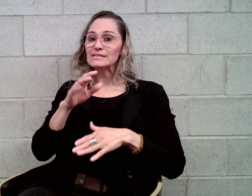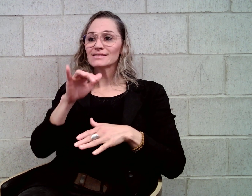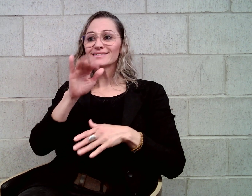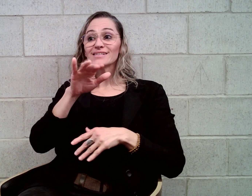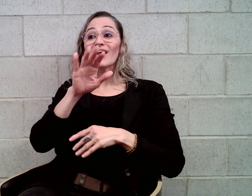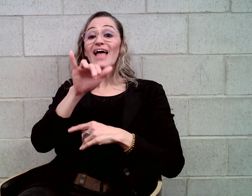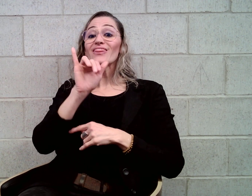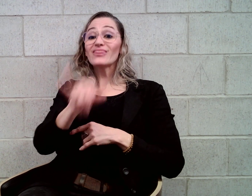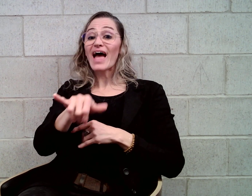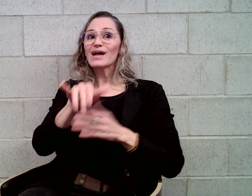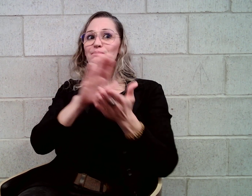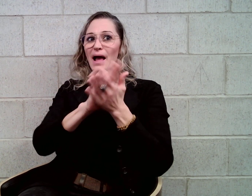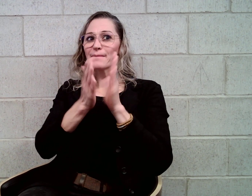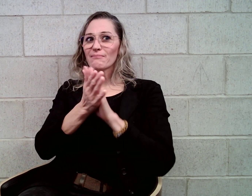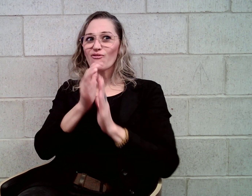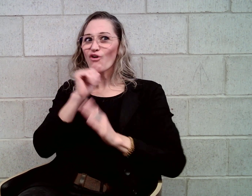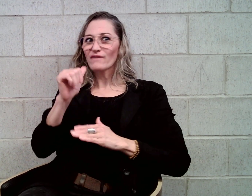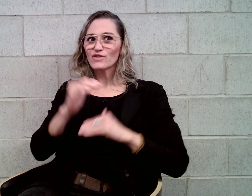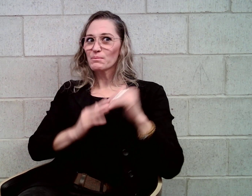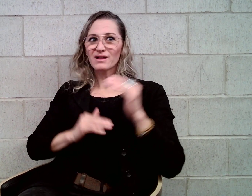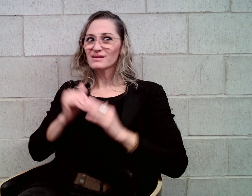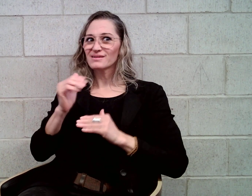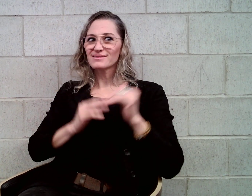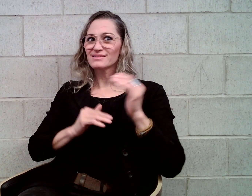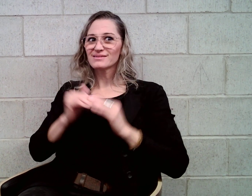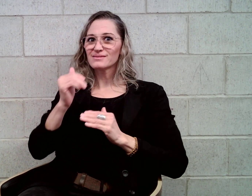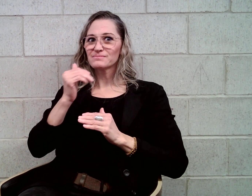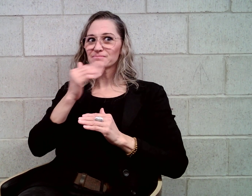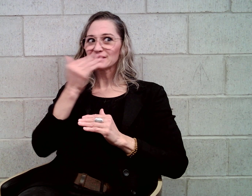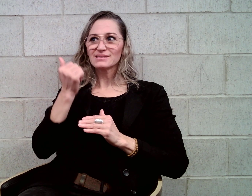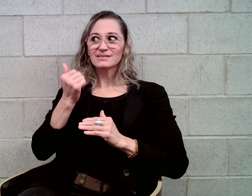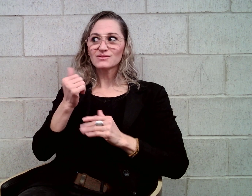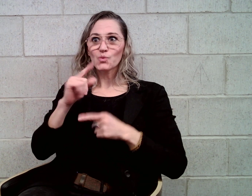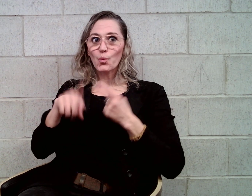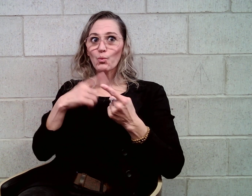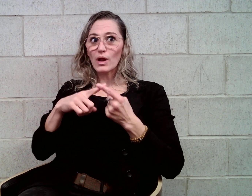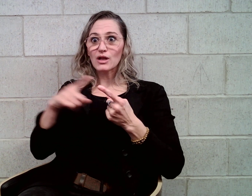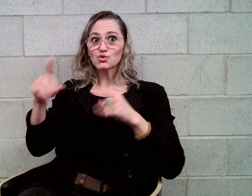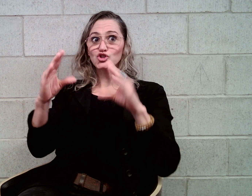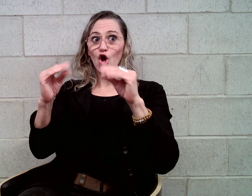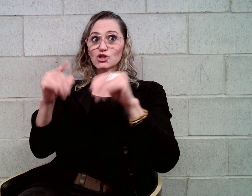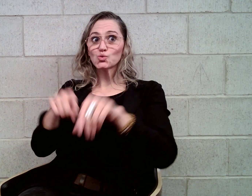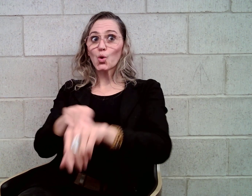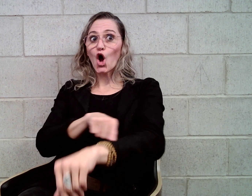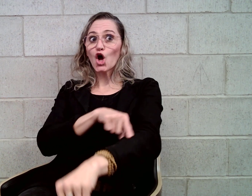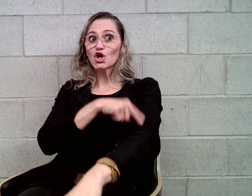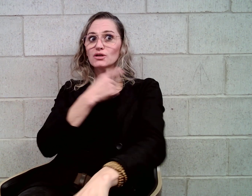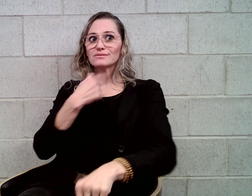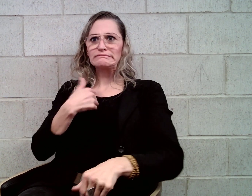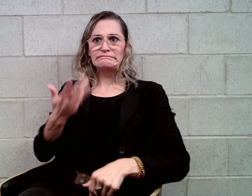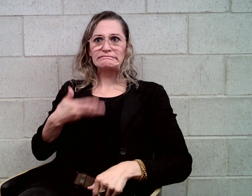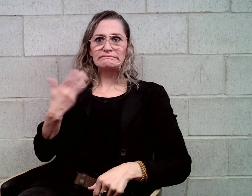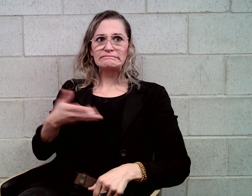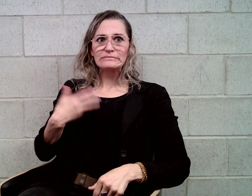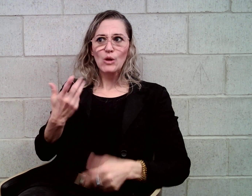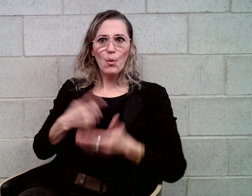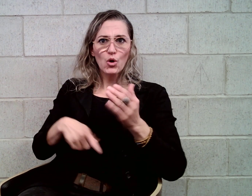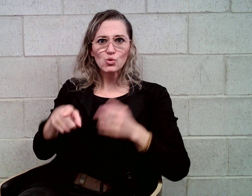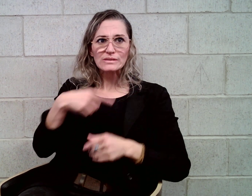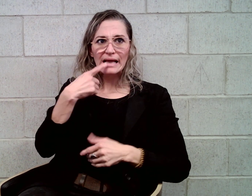deaf audience, there was a lot of dead air. And that became very uncomfortable to me. When people are talking too